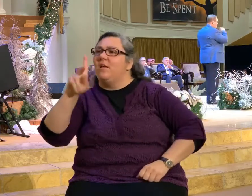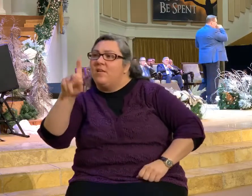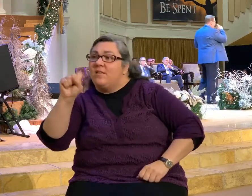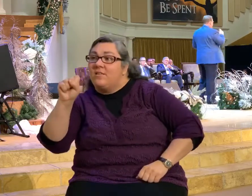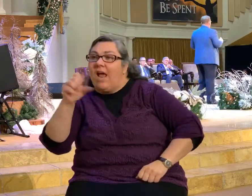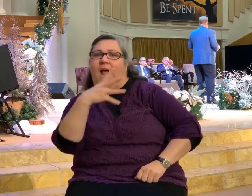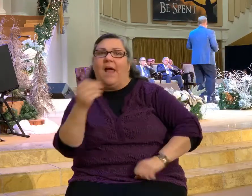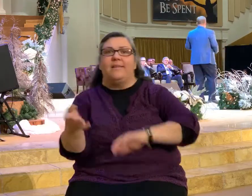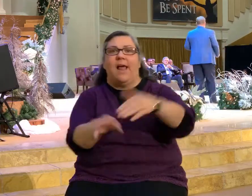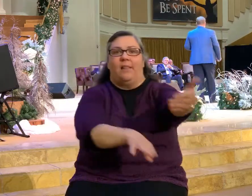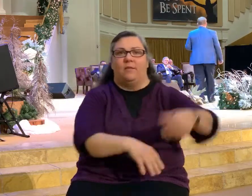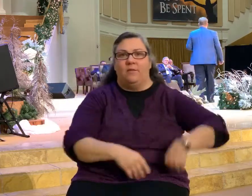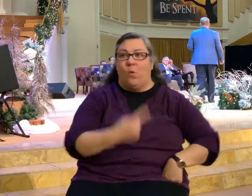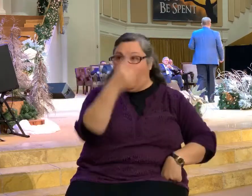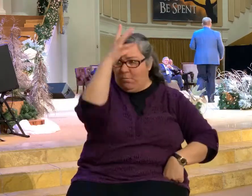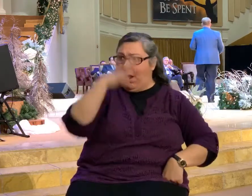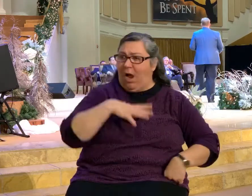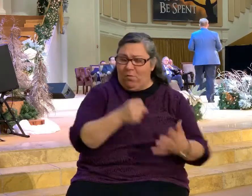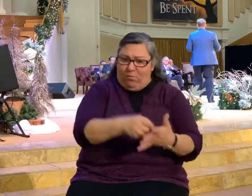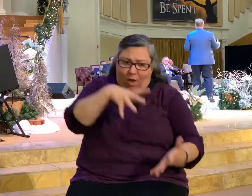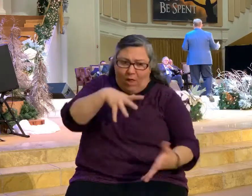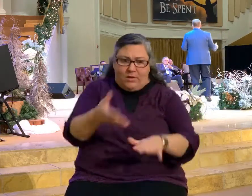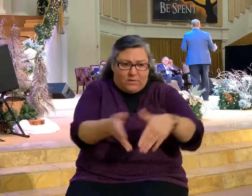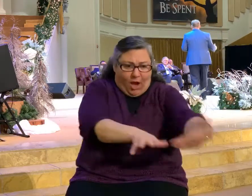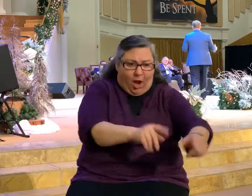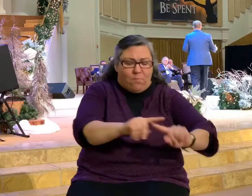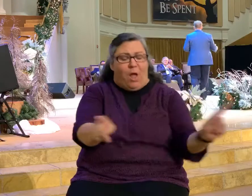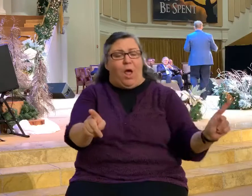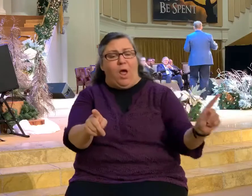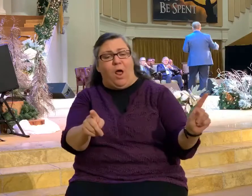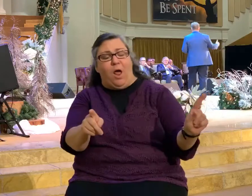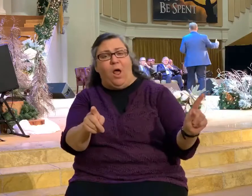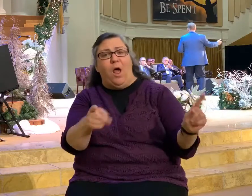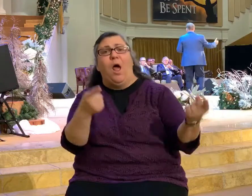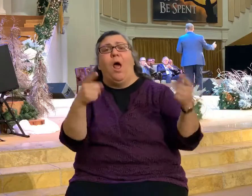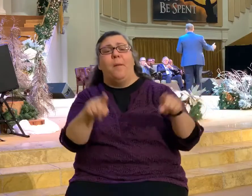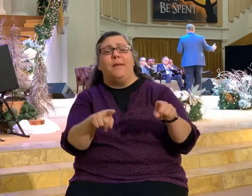There was a man of wealth that died, but they didn't want to cross